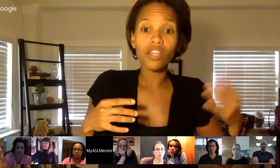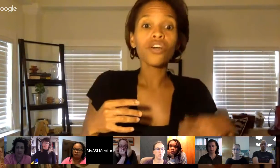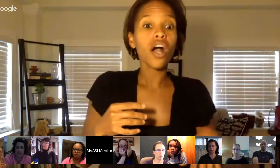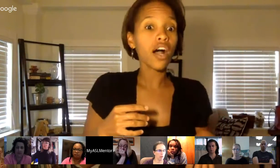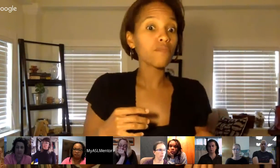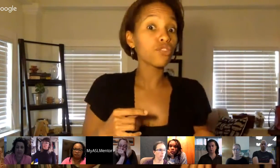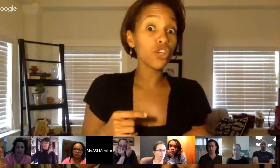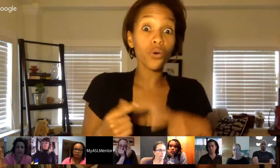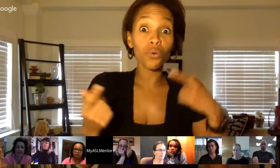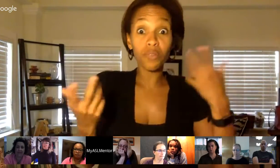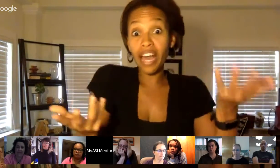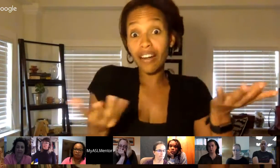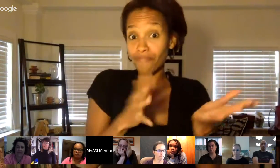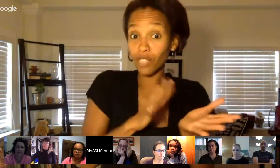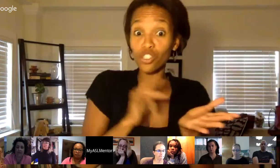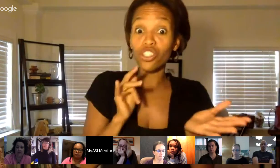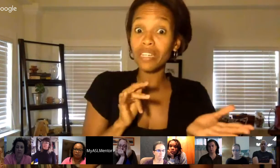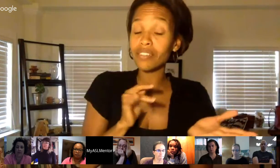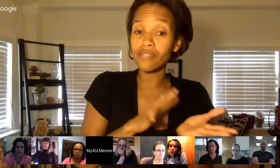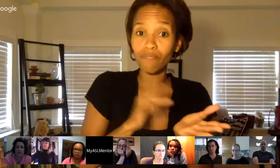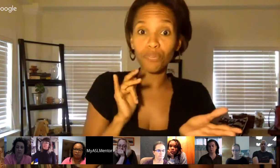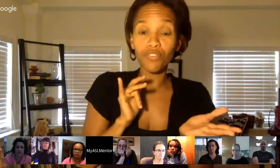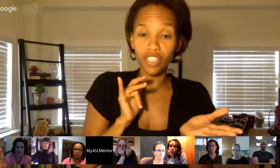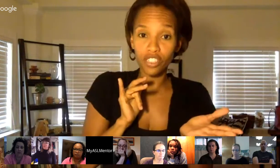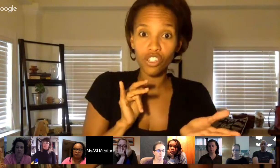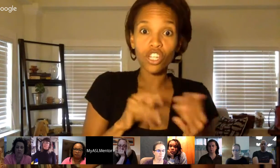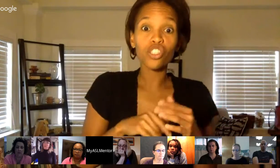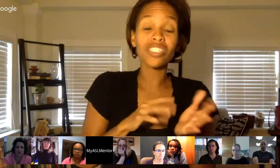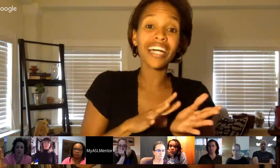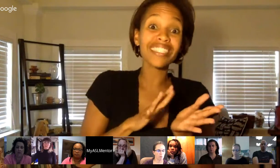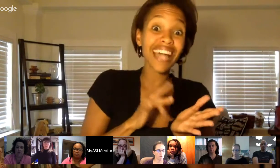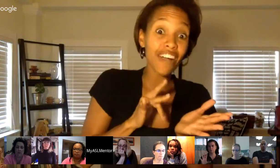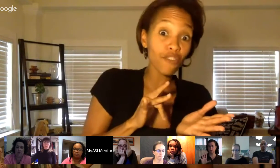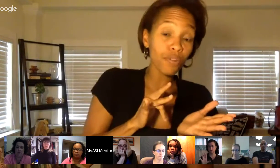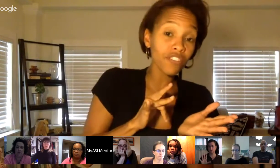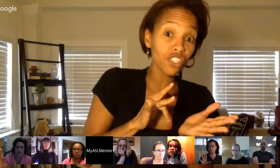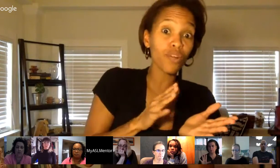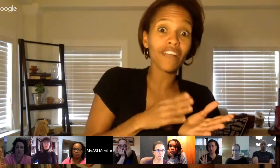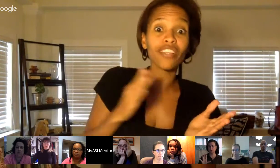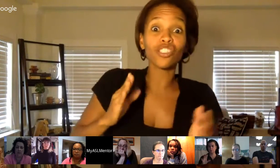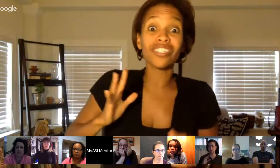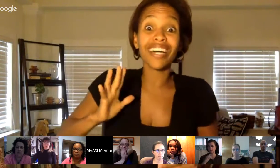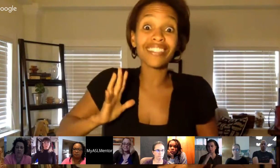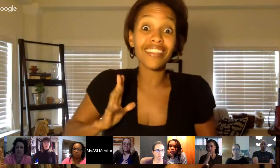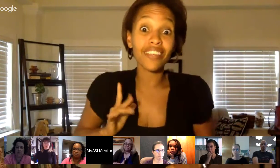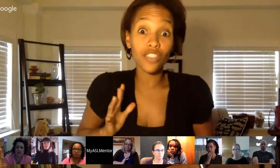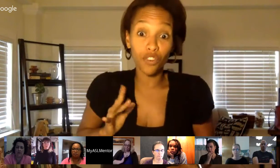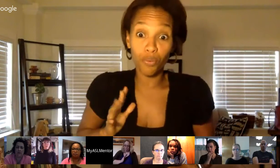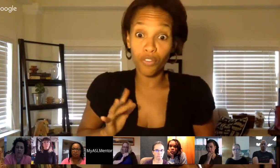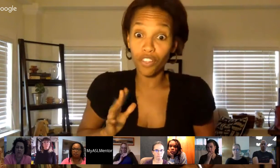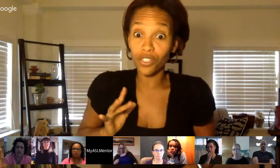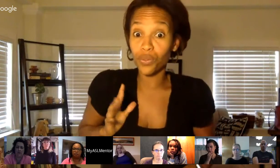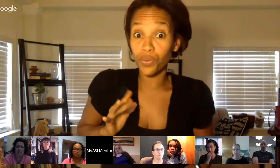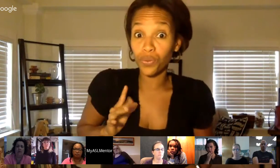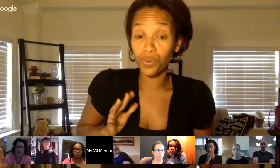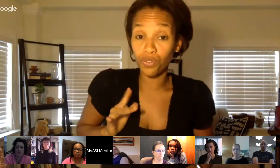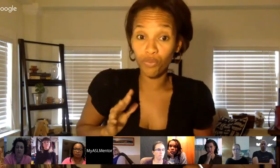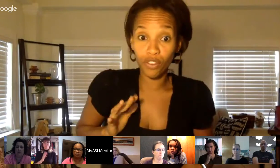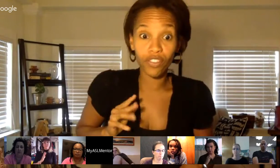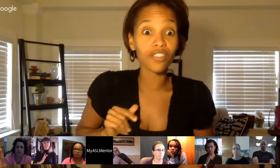synonymous. So yeah, that's what she means, privilege. She signs that for privilege, and right after that she signs this for